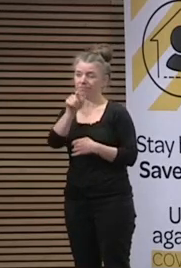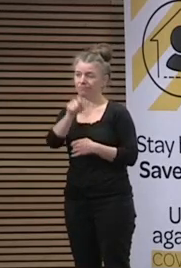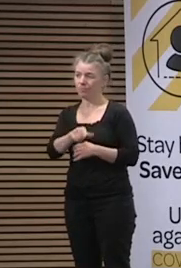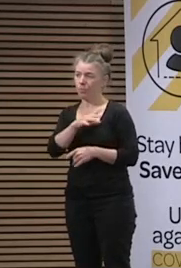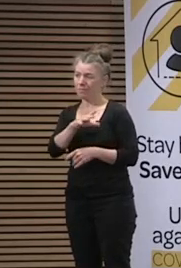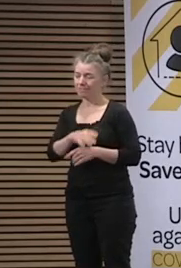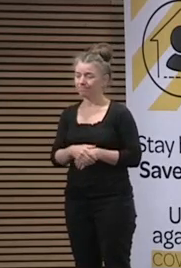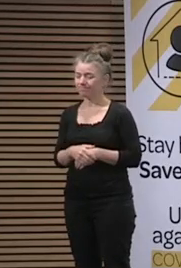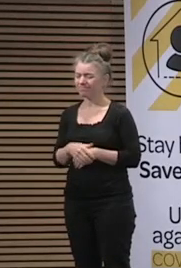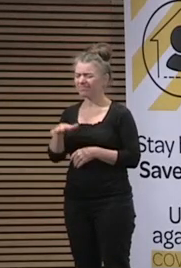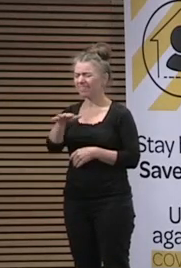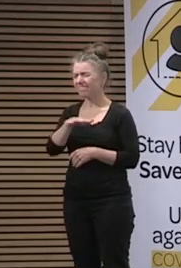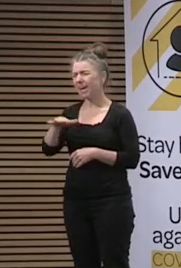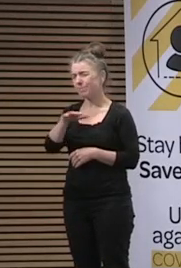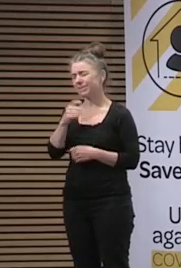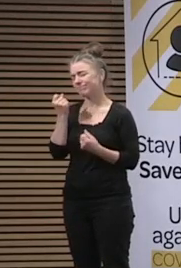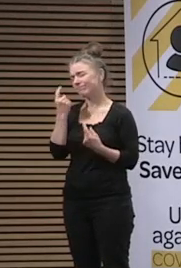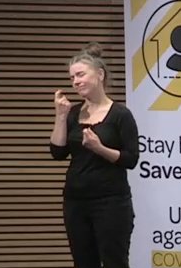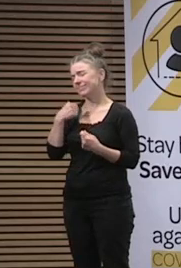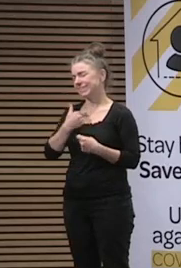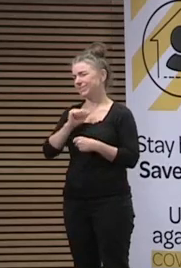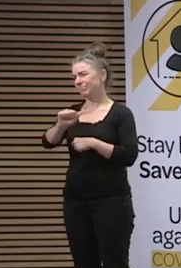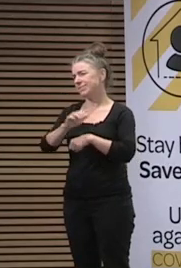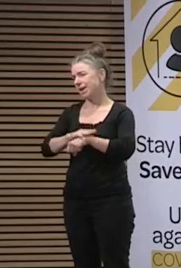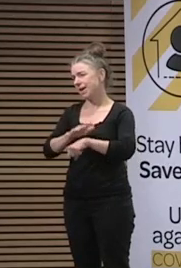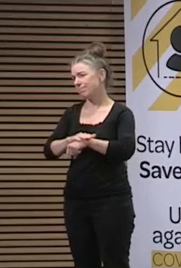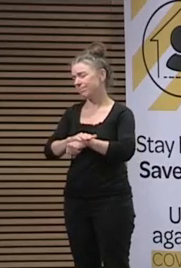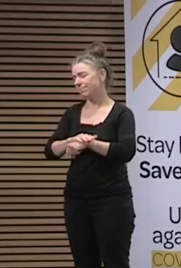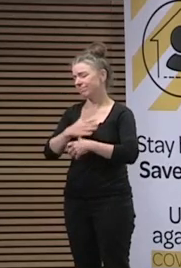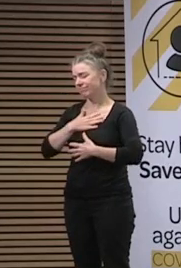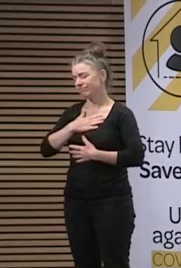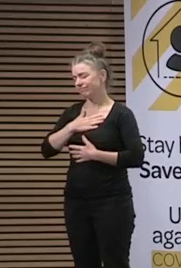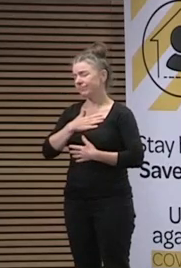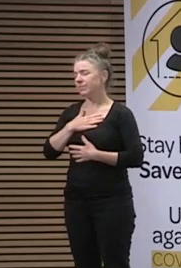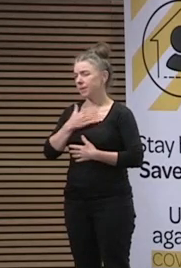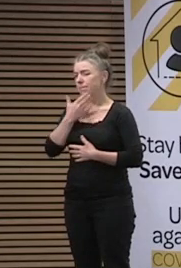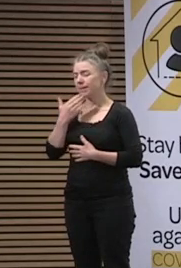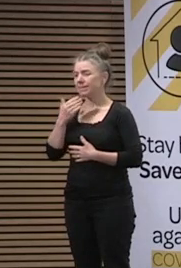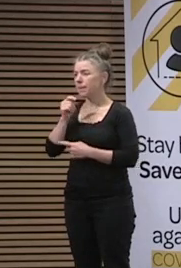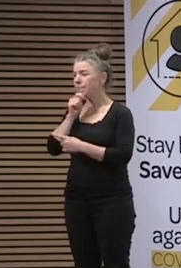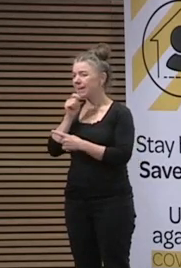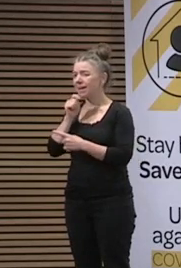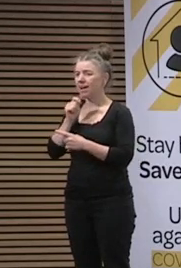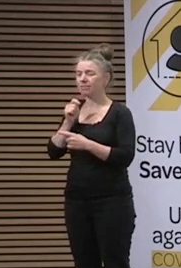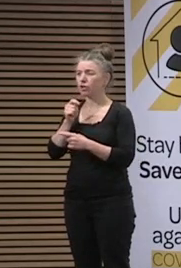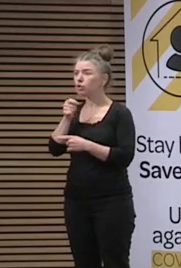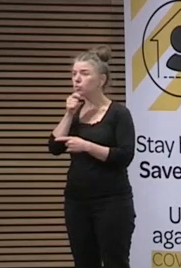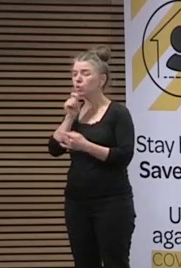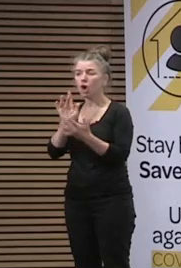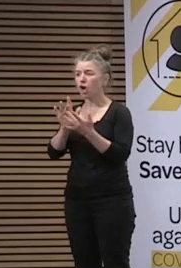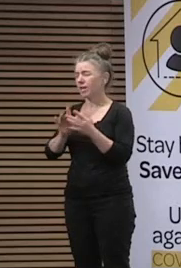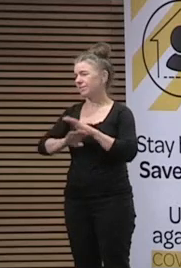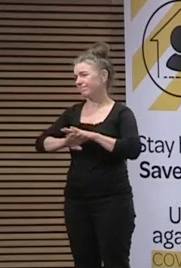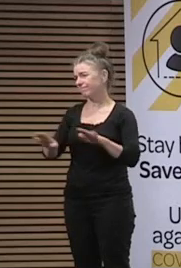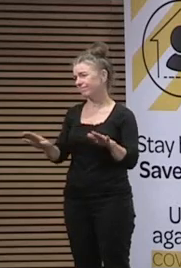Understandably, the family would like to take time to grieve, and they have asked the media to respect their privacy at this time. Our